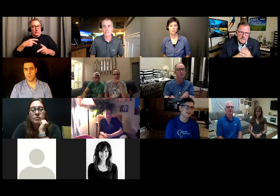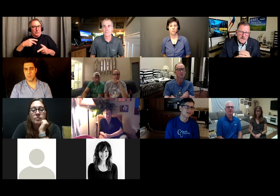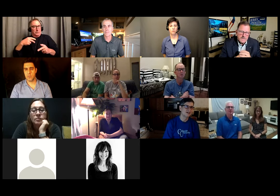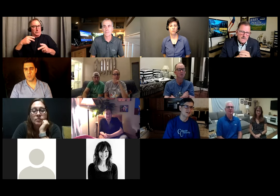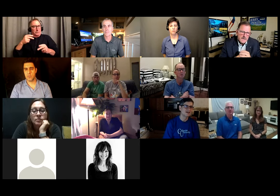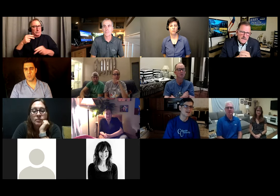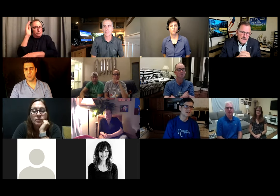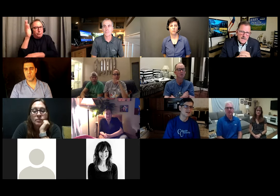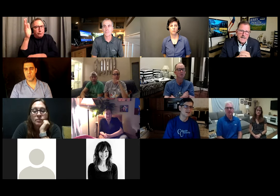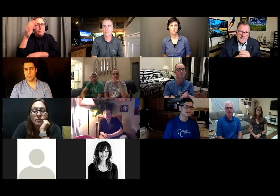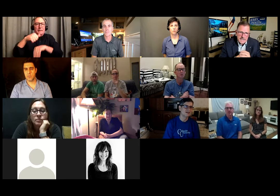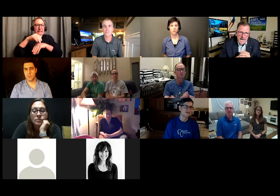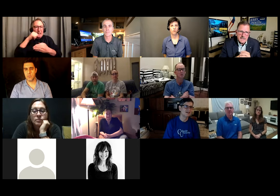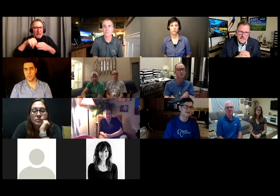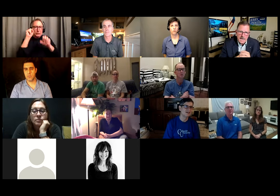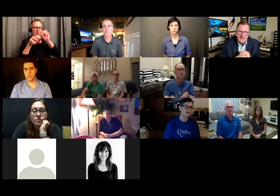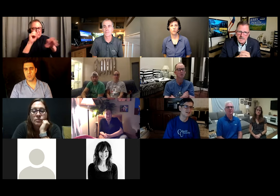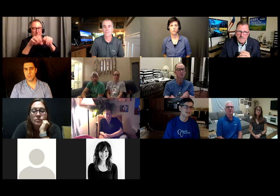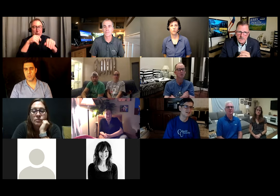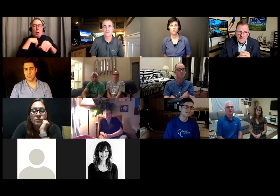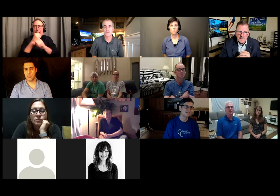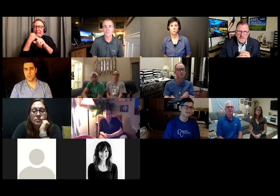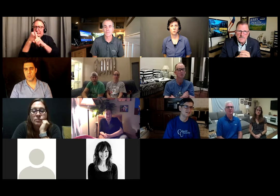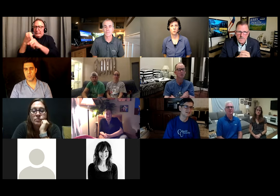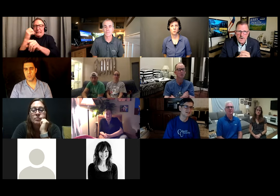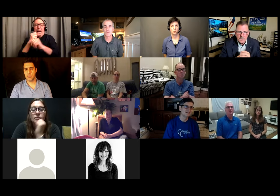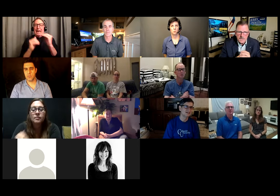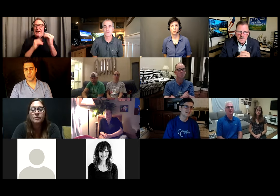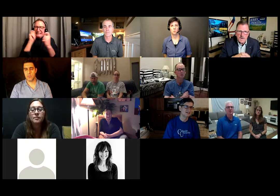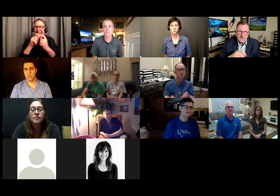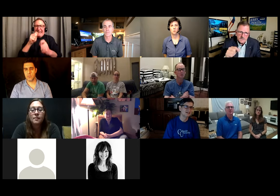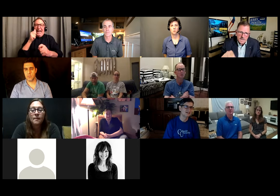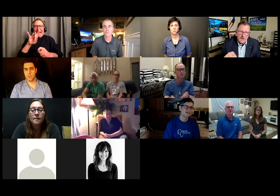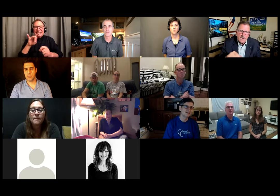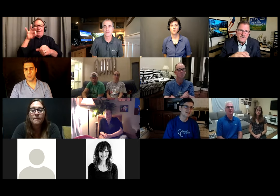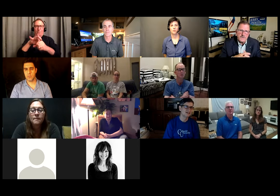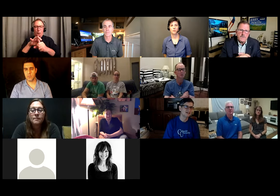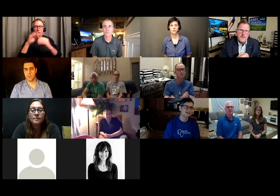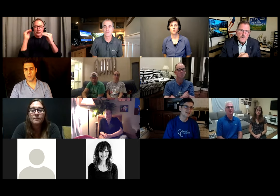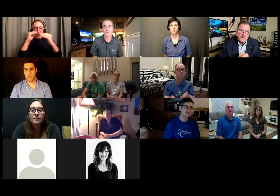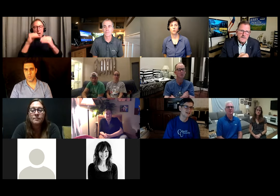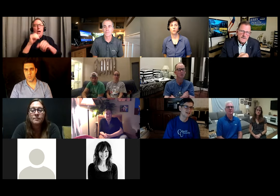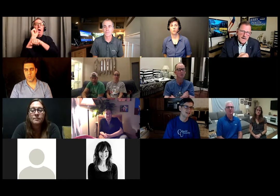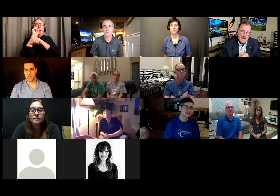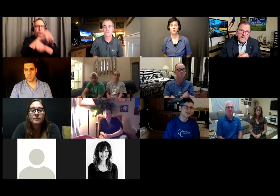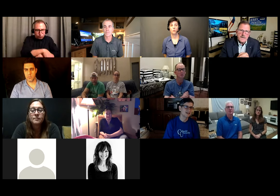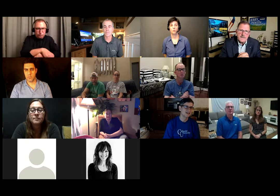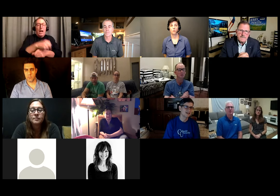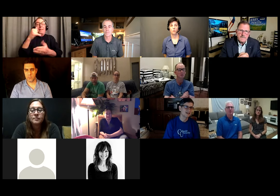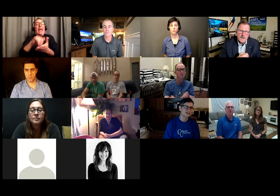including myself, and we got exactly 18 votes. And that $400 million is now going to the